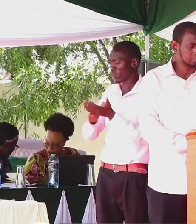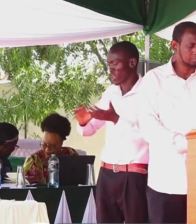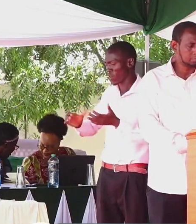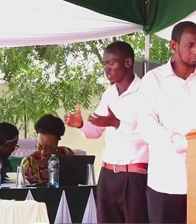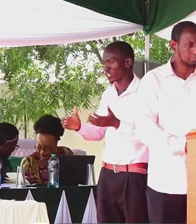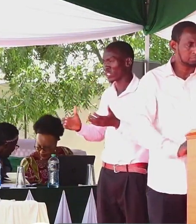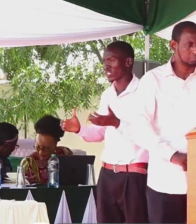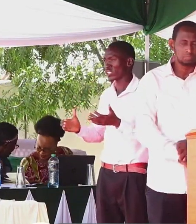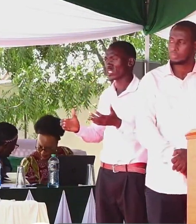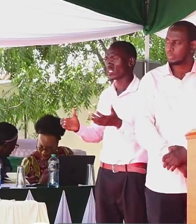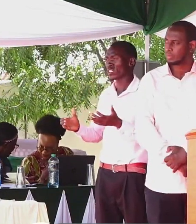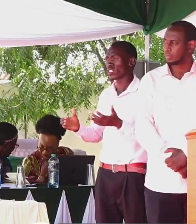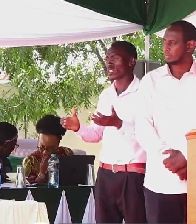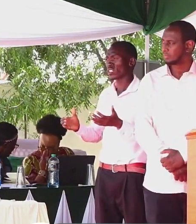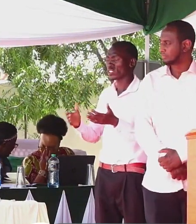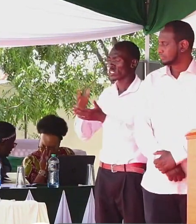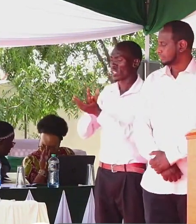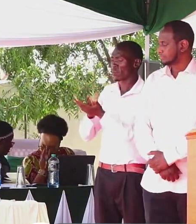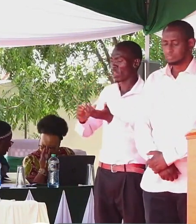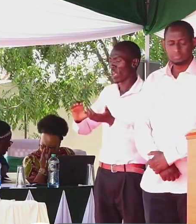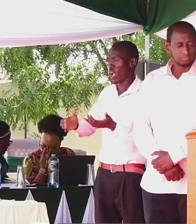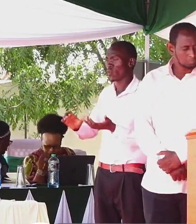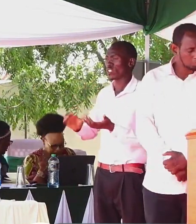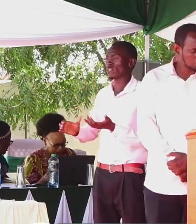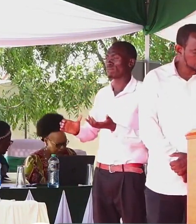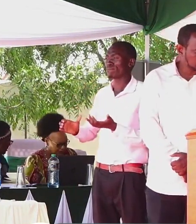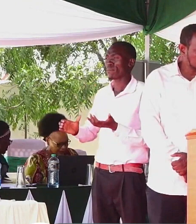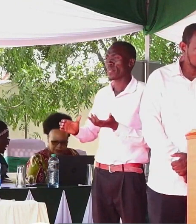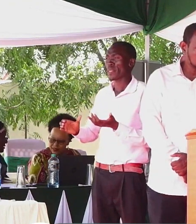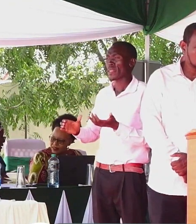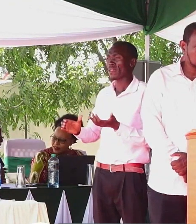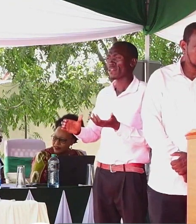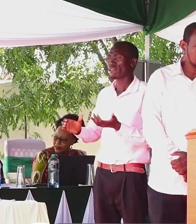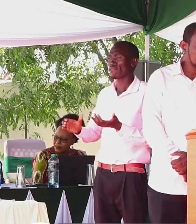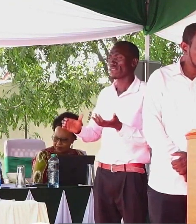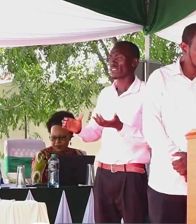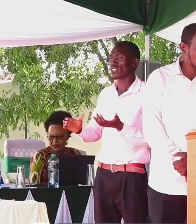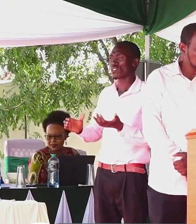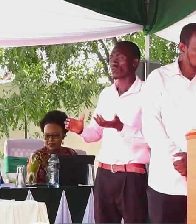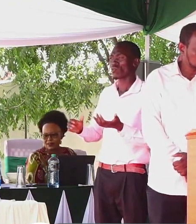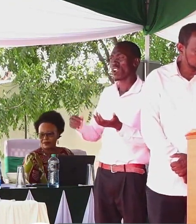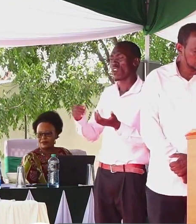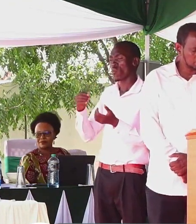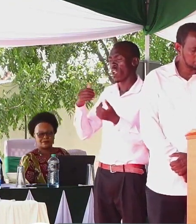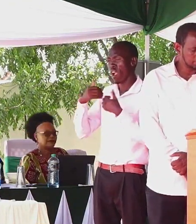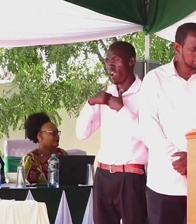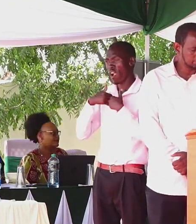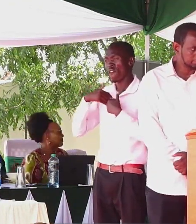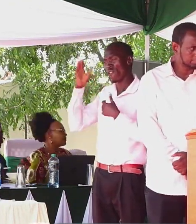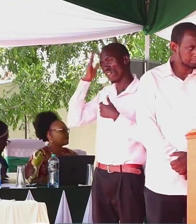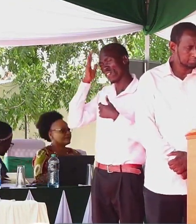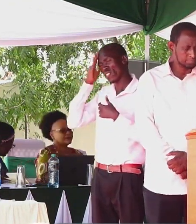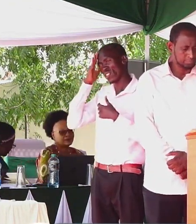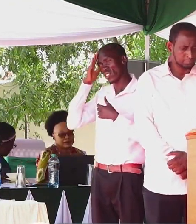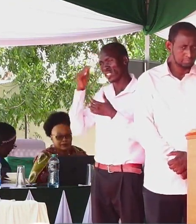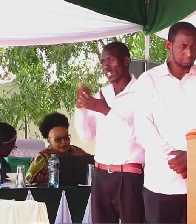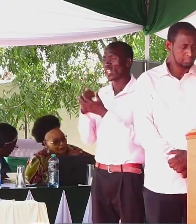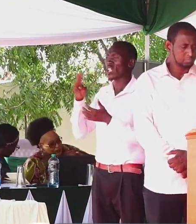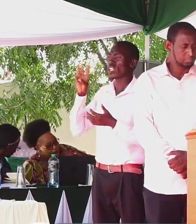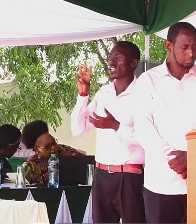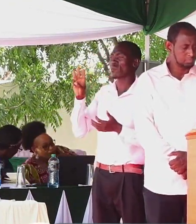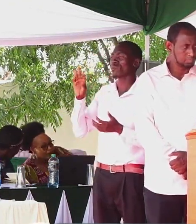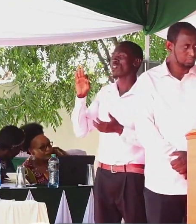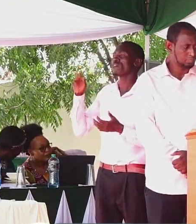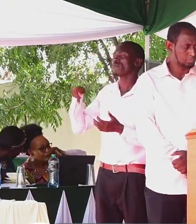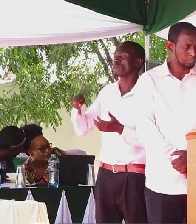Ijara sub-county. Then we have, of course, with the help of WFP,